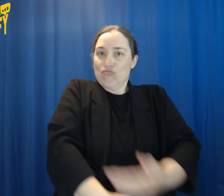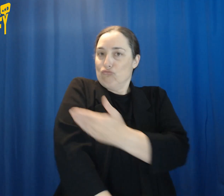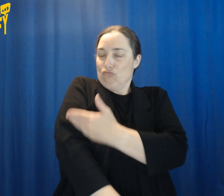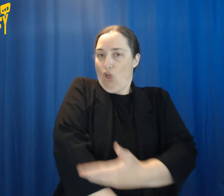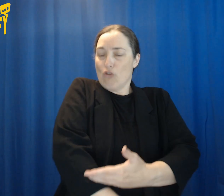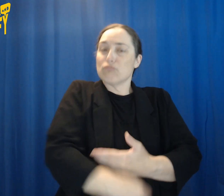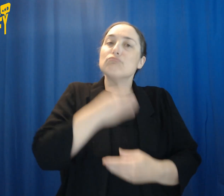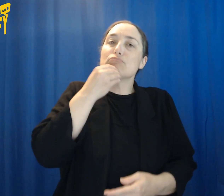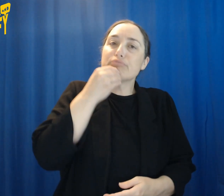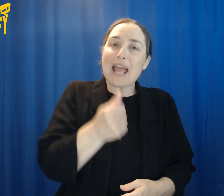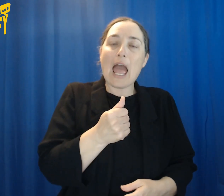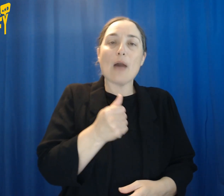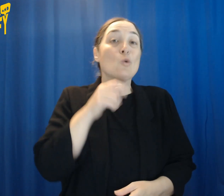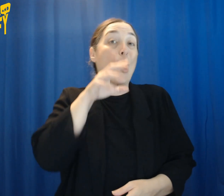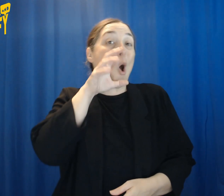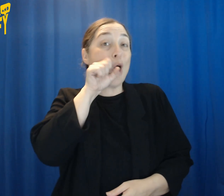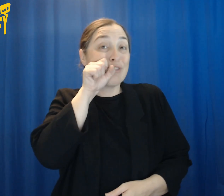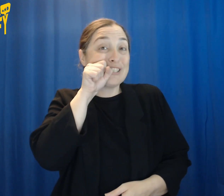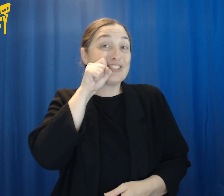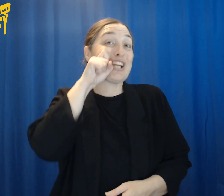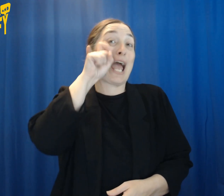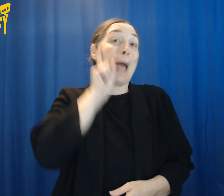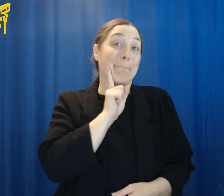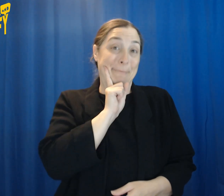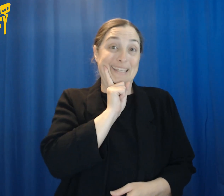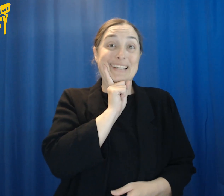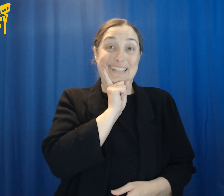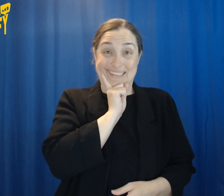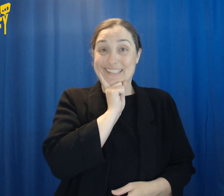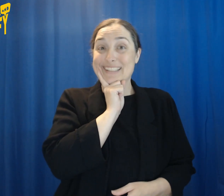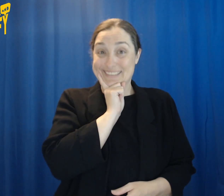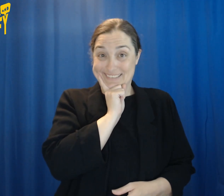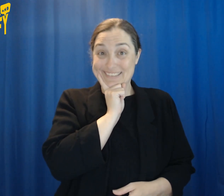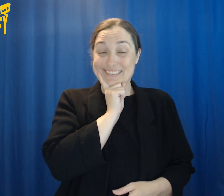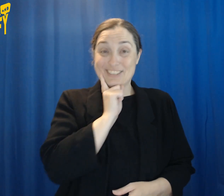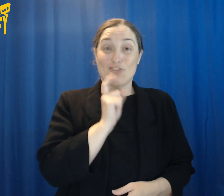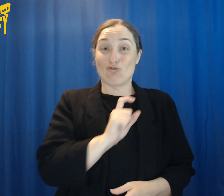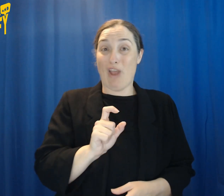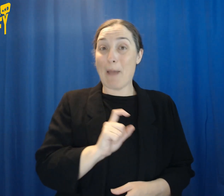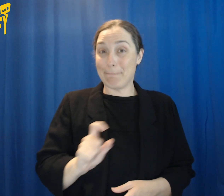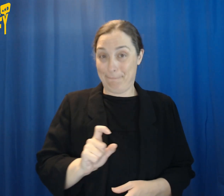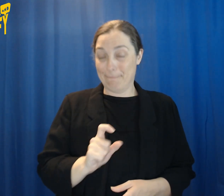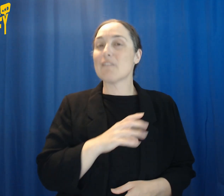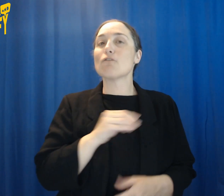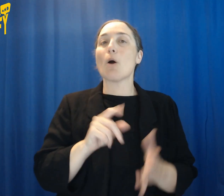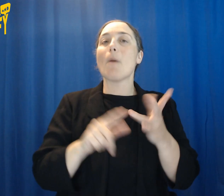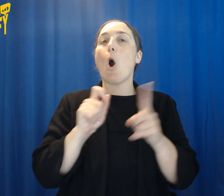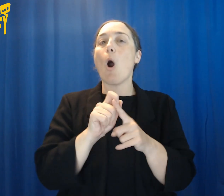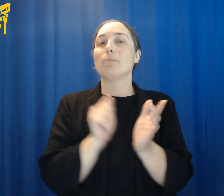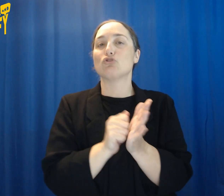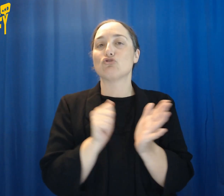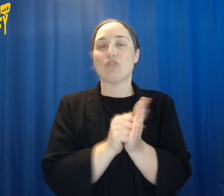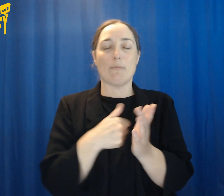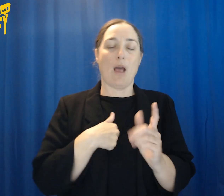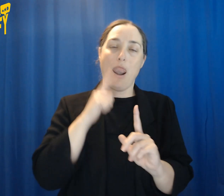brown, orange, and pink striped. I got it in a knock shop, and I freaking love it. Fits me like a